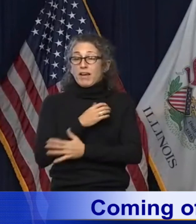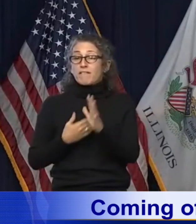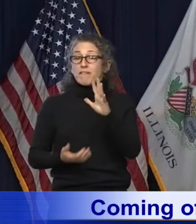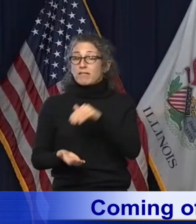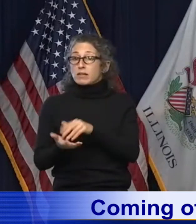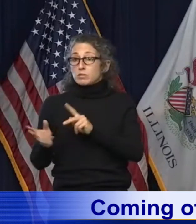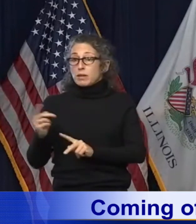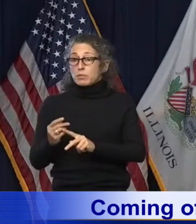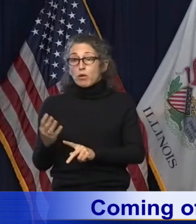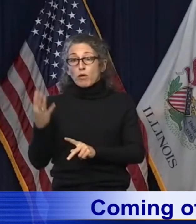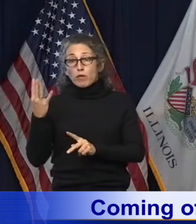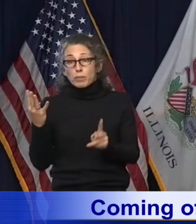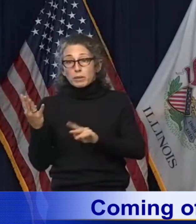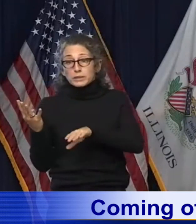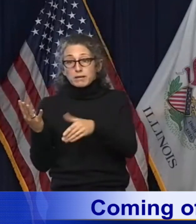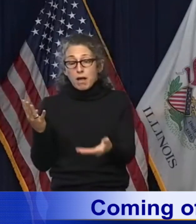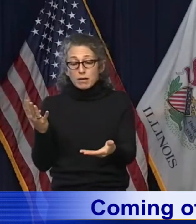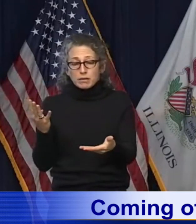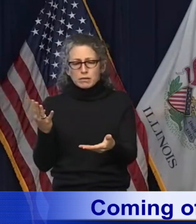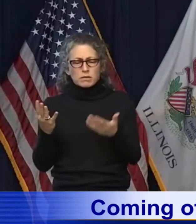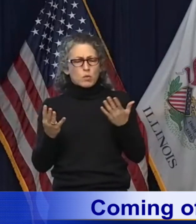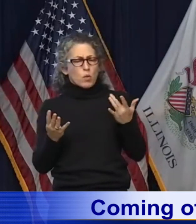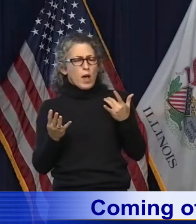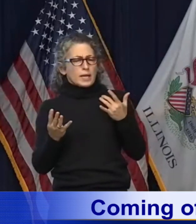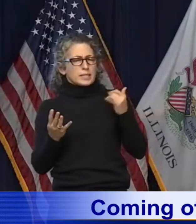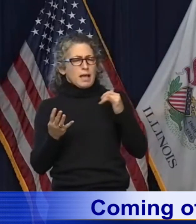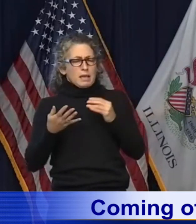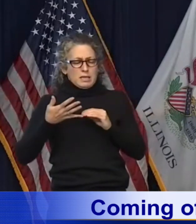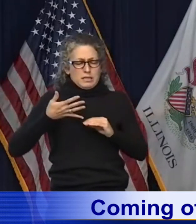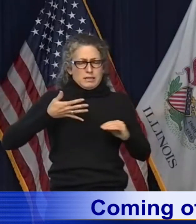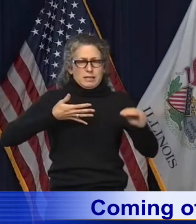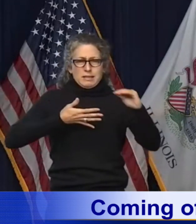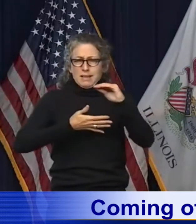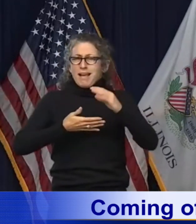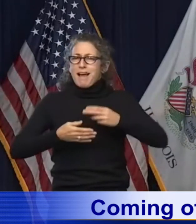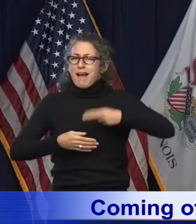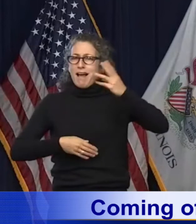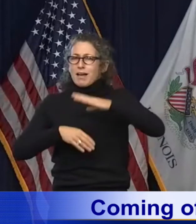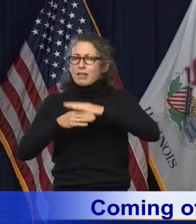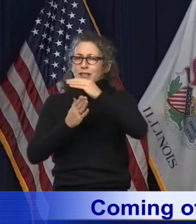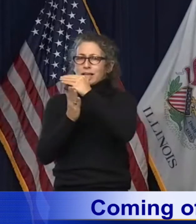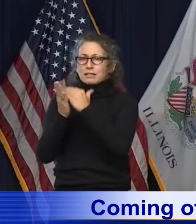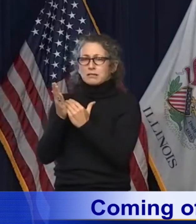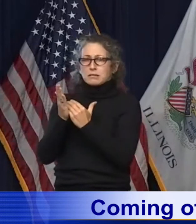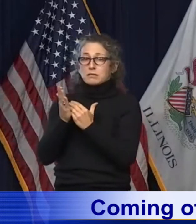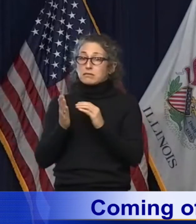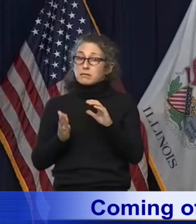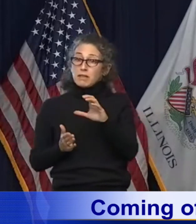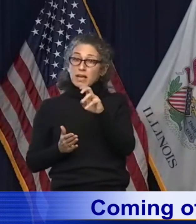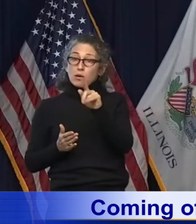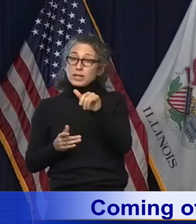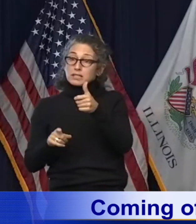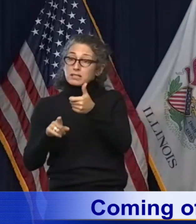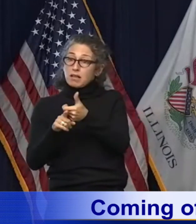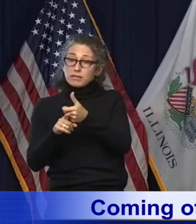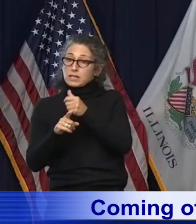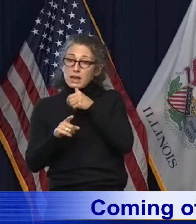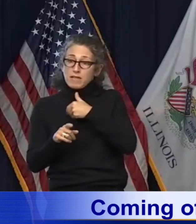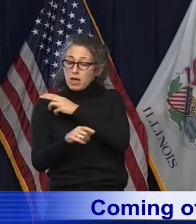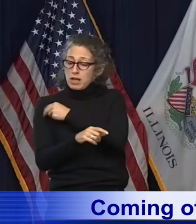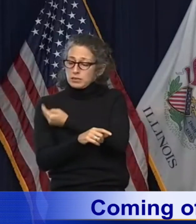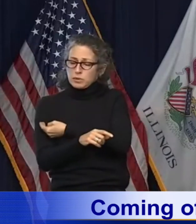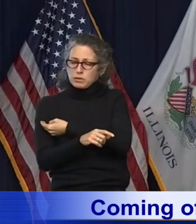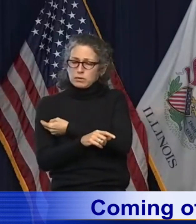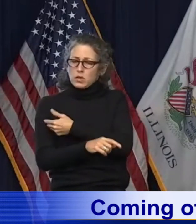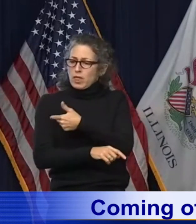4 deaths. Why is that higher up on the list? And the county doesn't have a hospital, so where do those vaccines